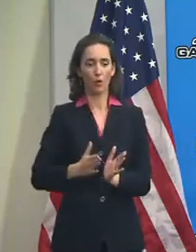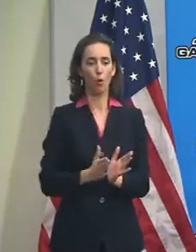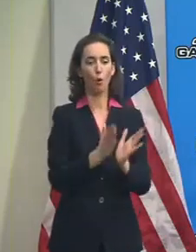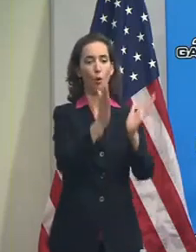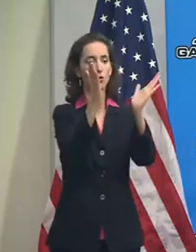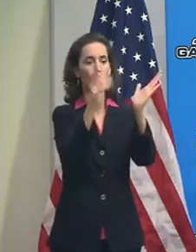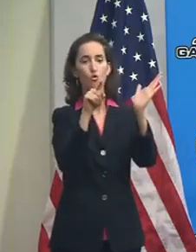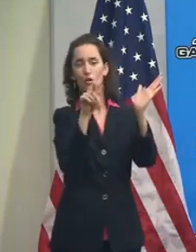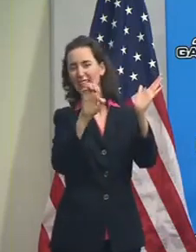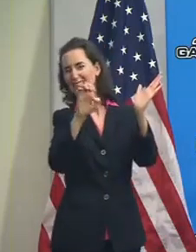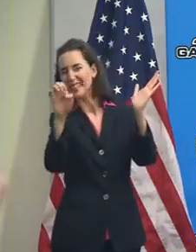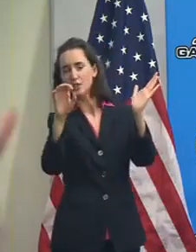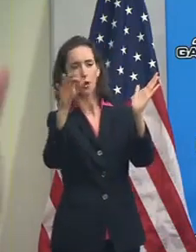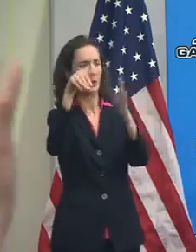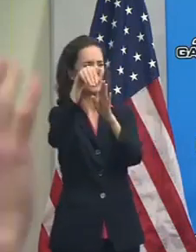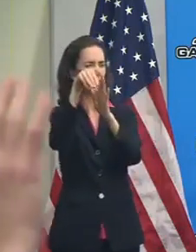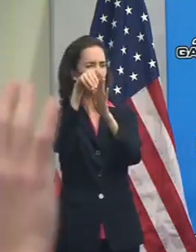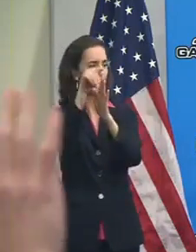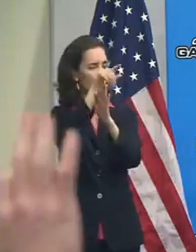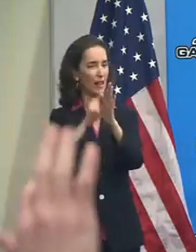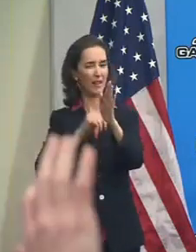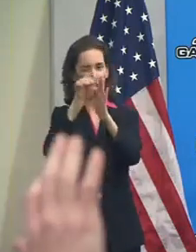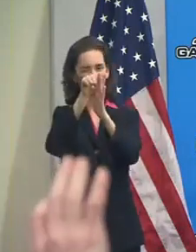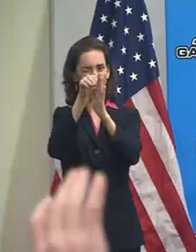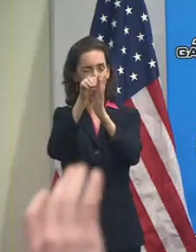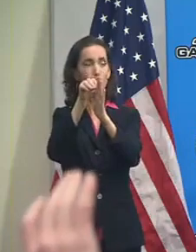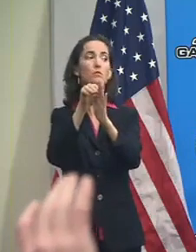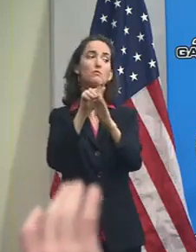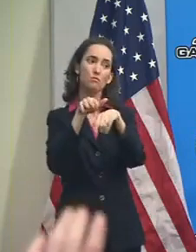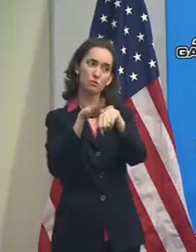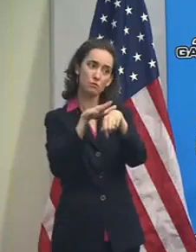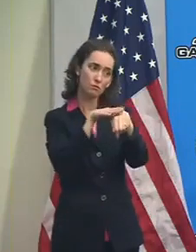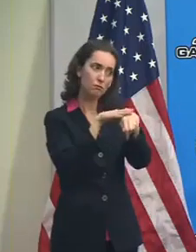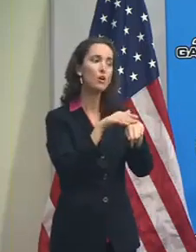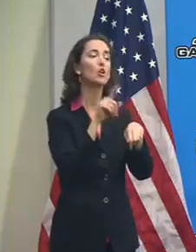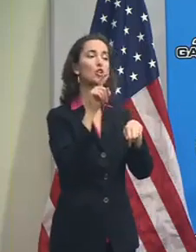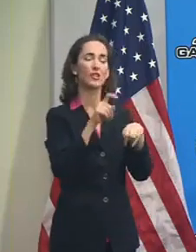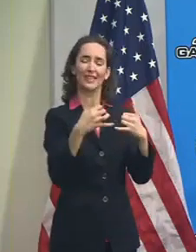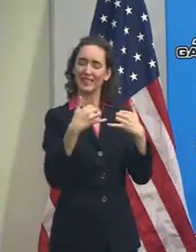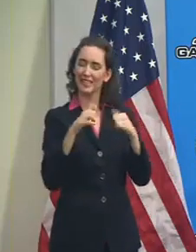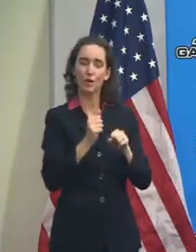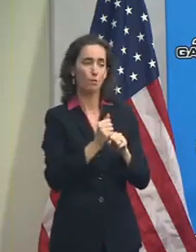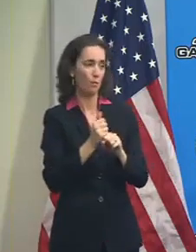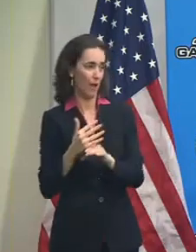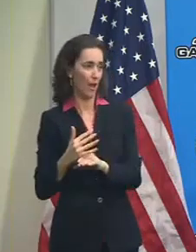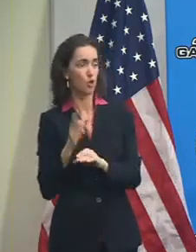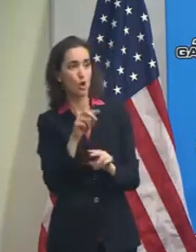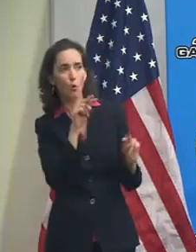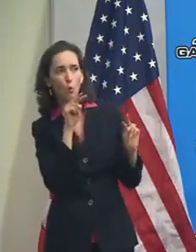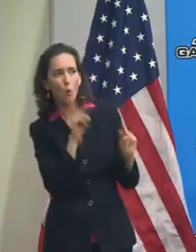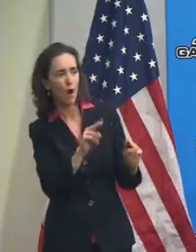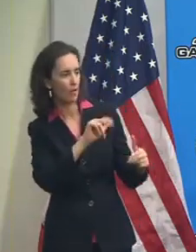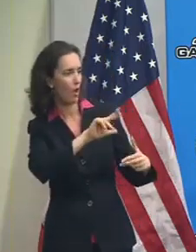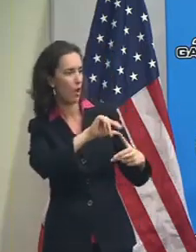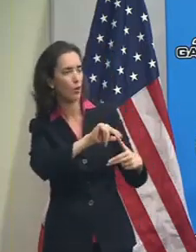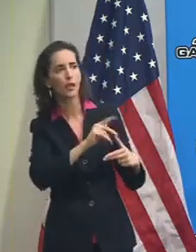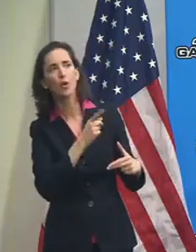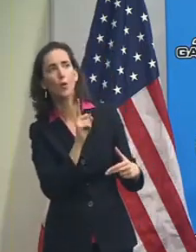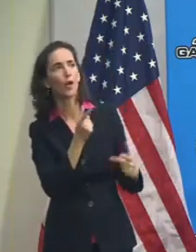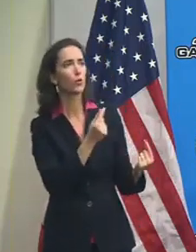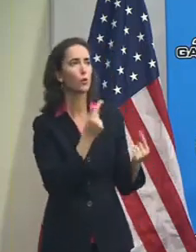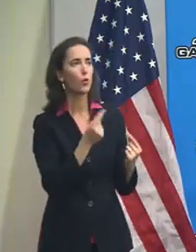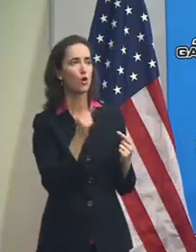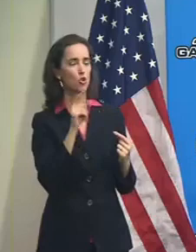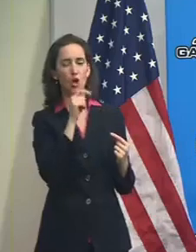that cone or even just outside of it, you probably should go ahead and still pay very close attention of what's going on